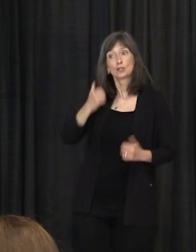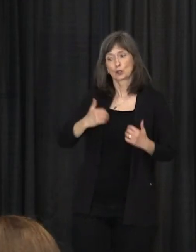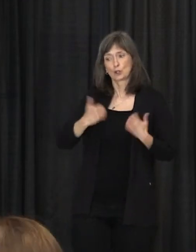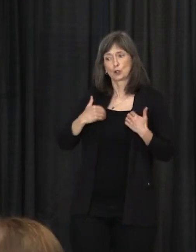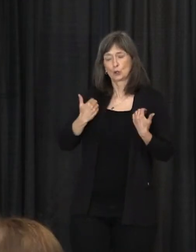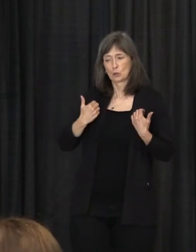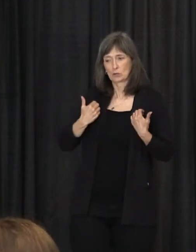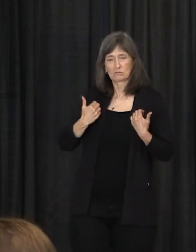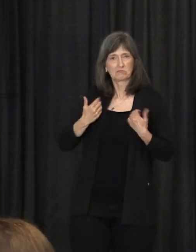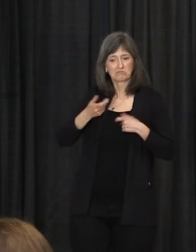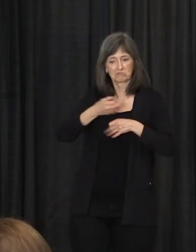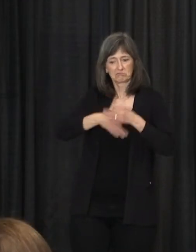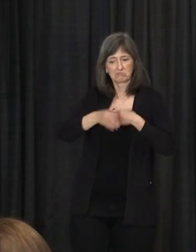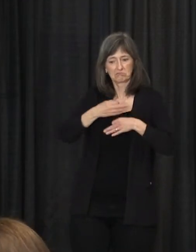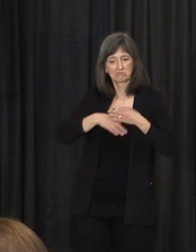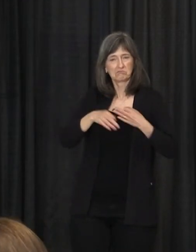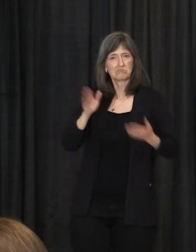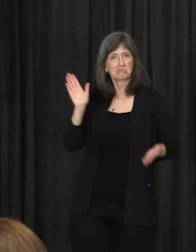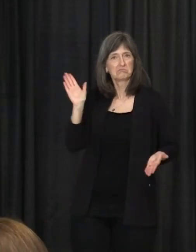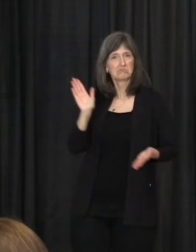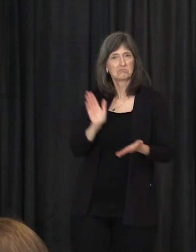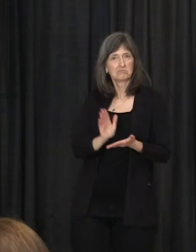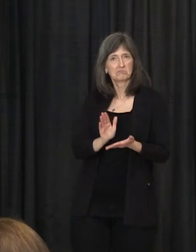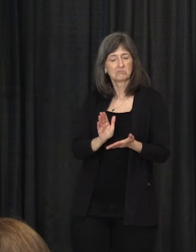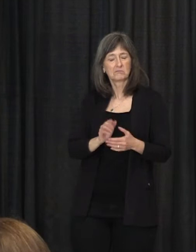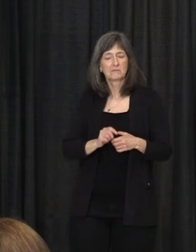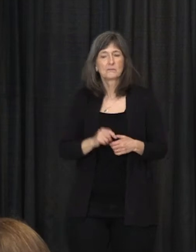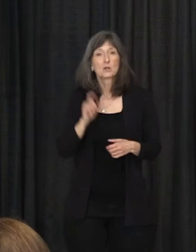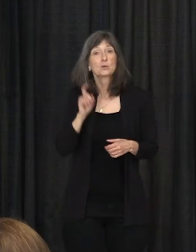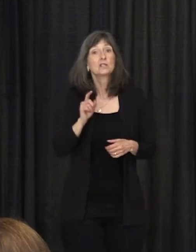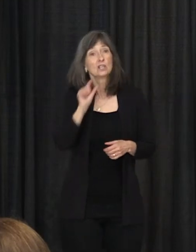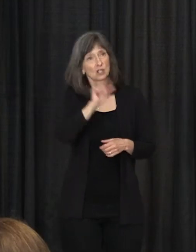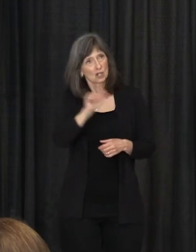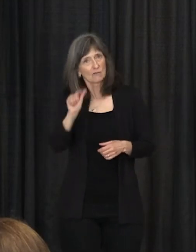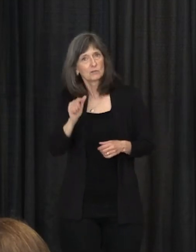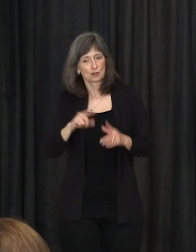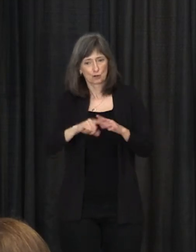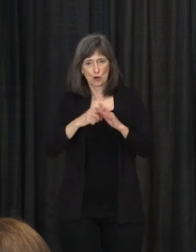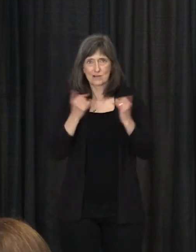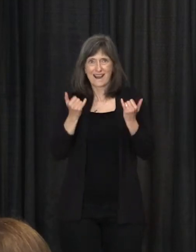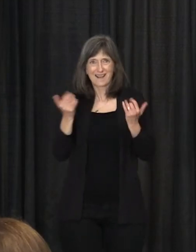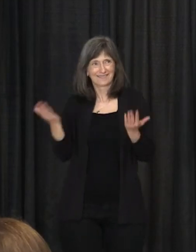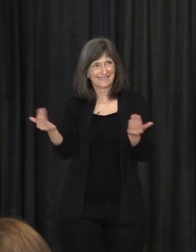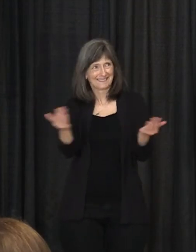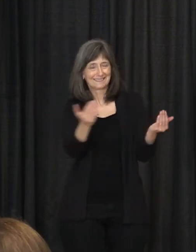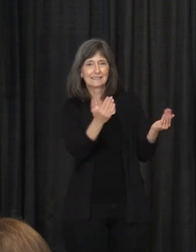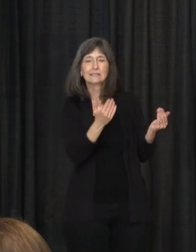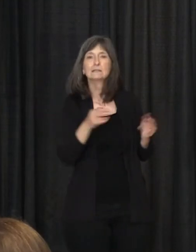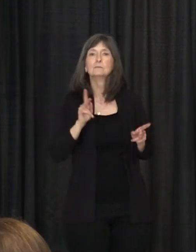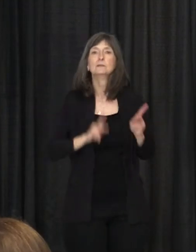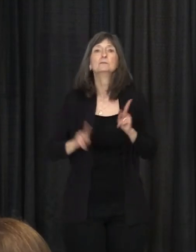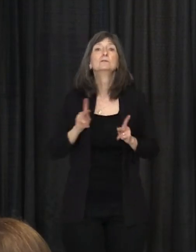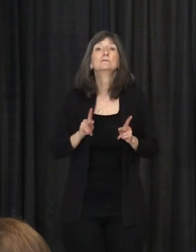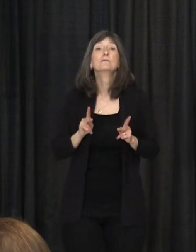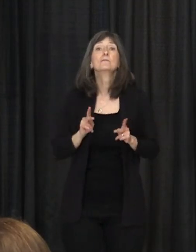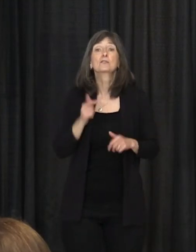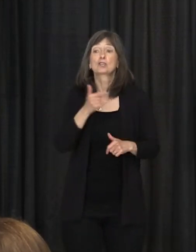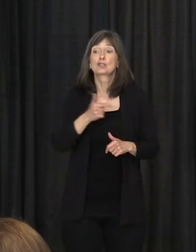workforce. We need a government-wide effort to grow our population. Our government is committed to